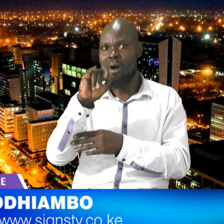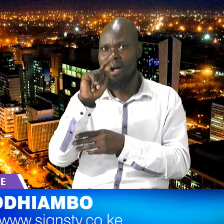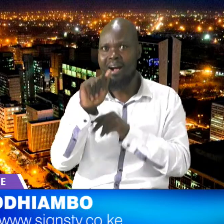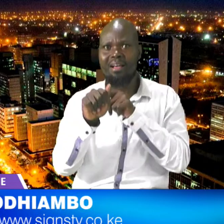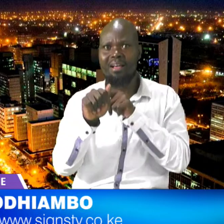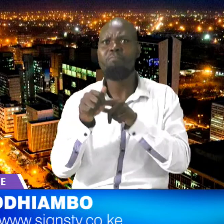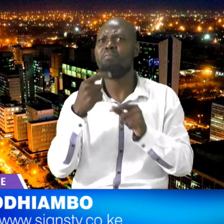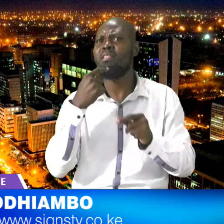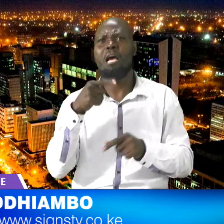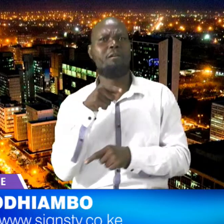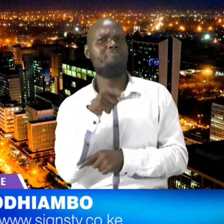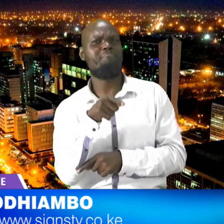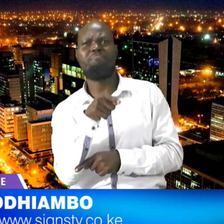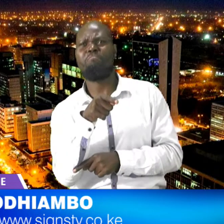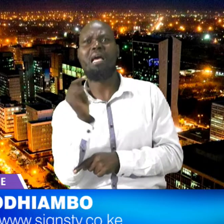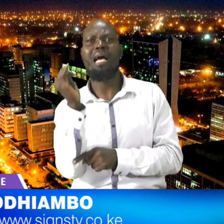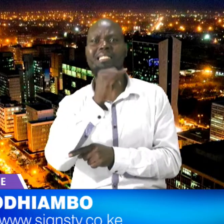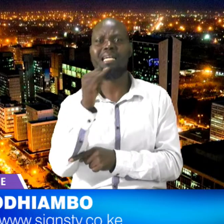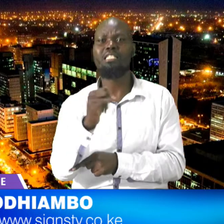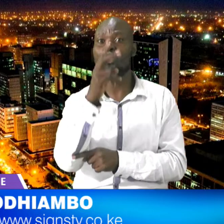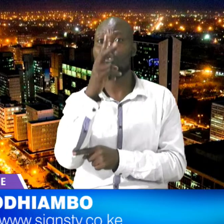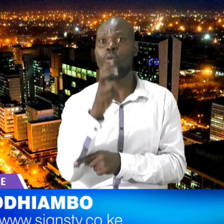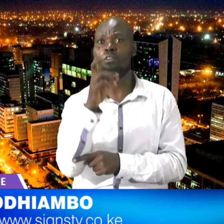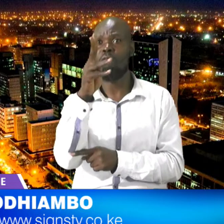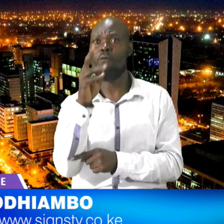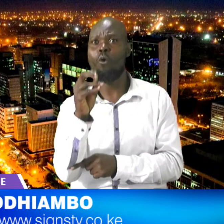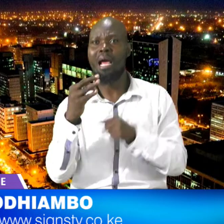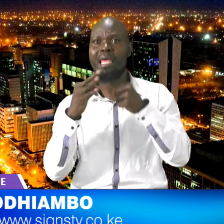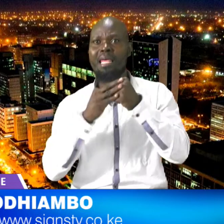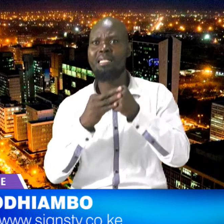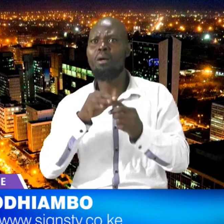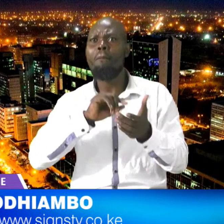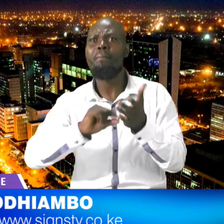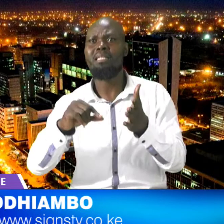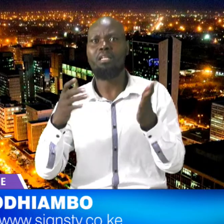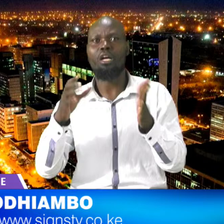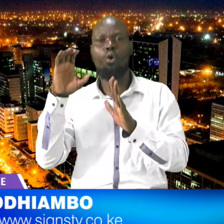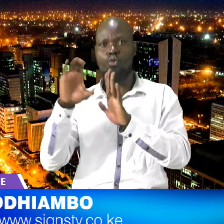However, Justice Mwita, referring to Article